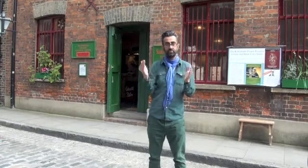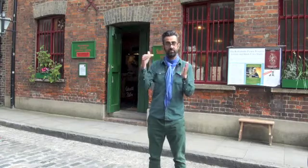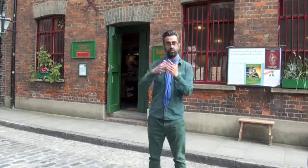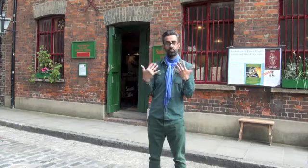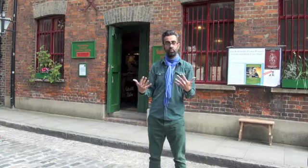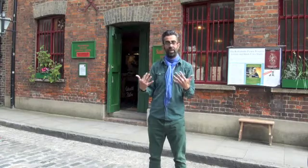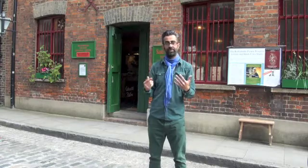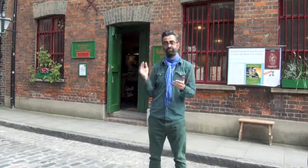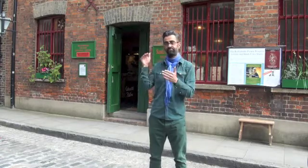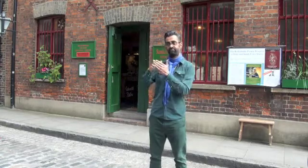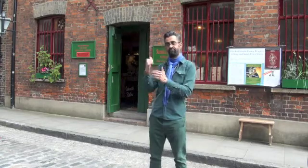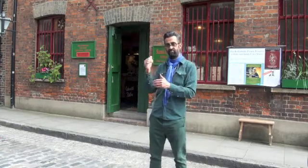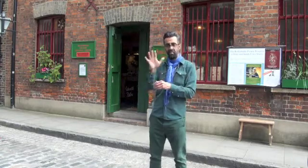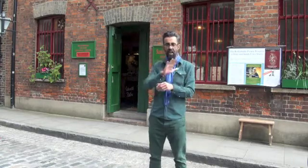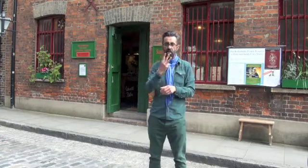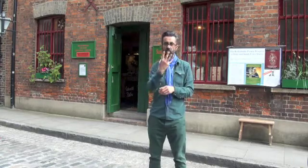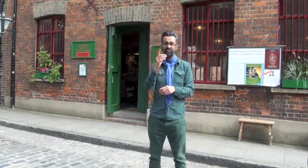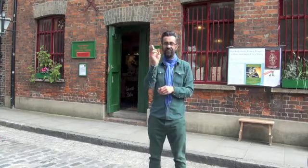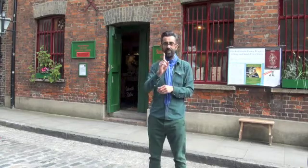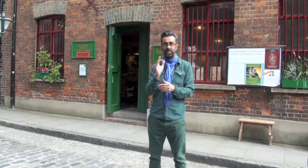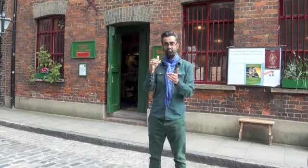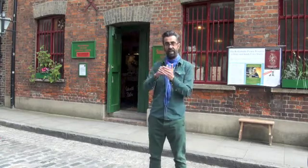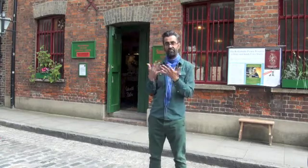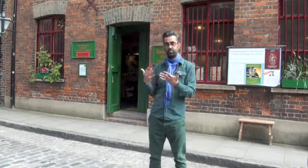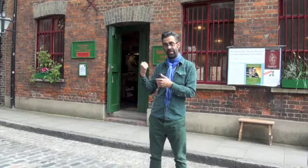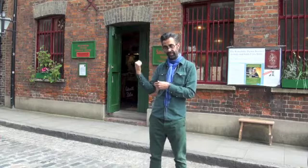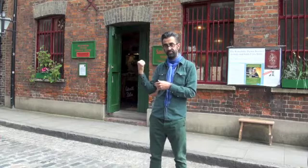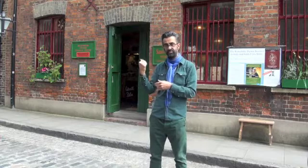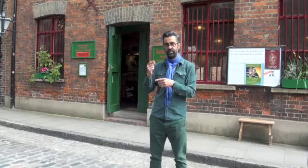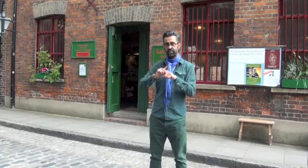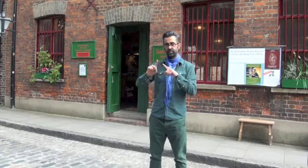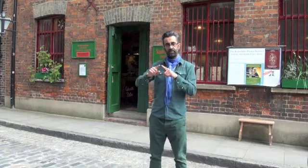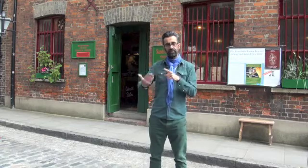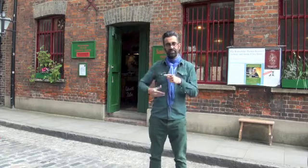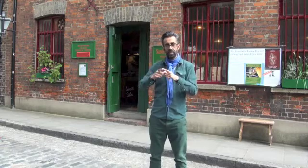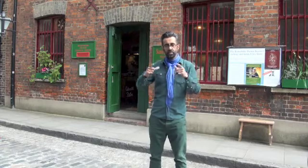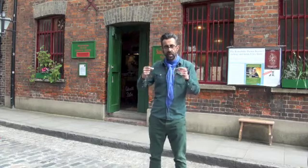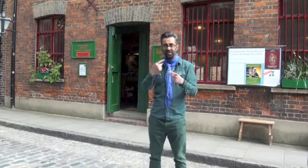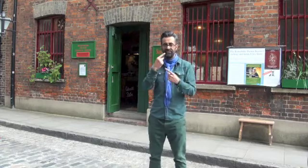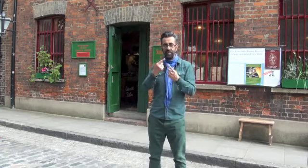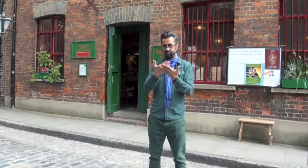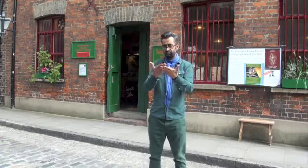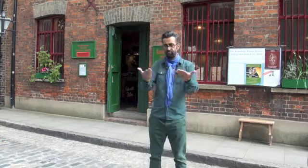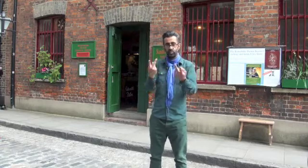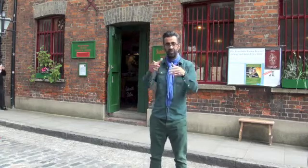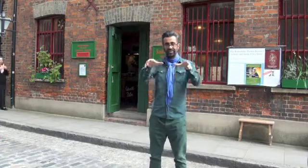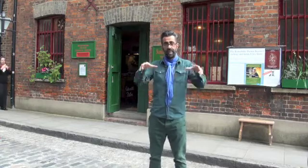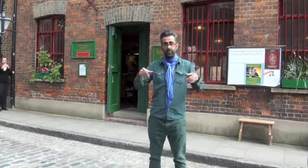opportunity for organisations from all over London to come to the same location, and so far we've got about 35 people. They've set